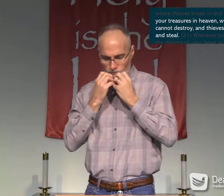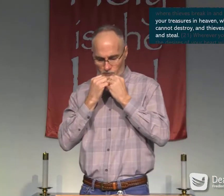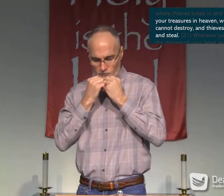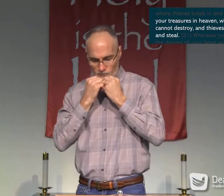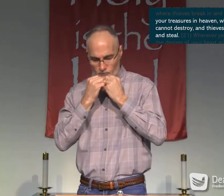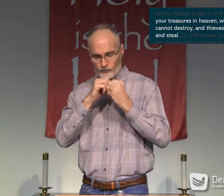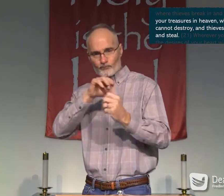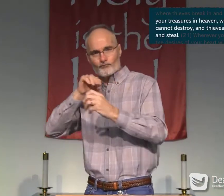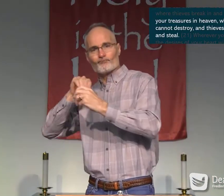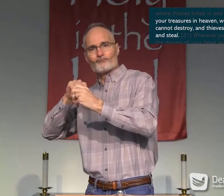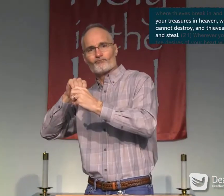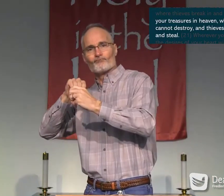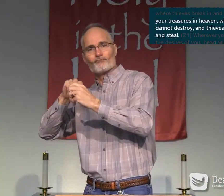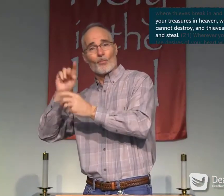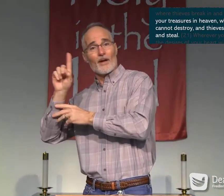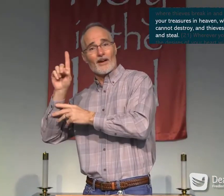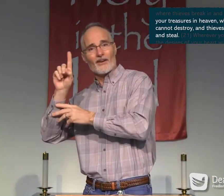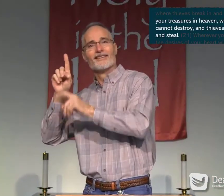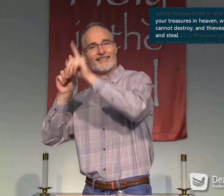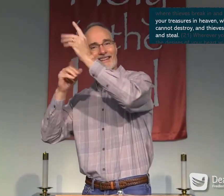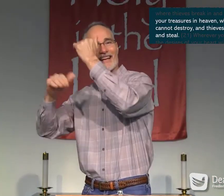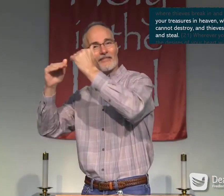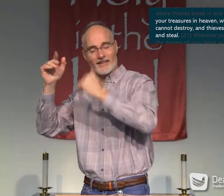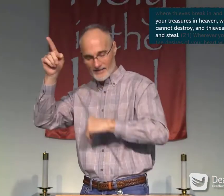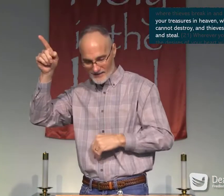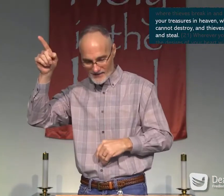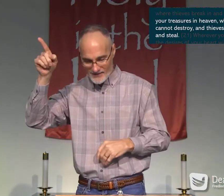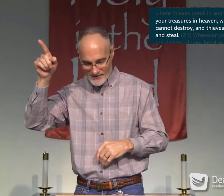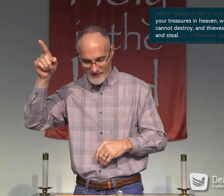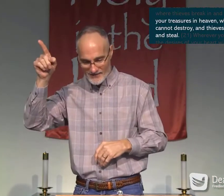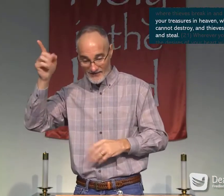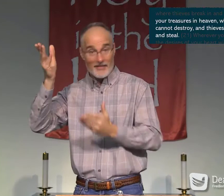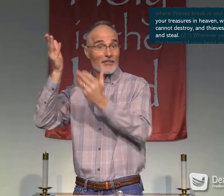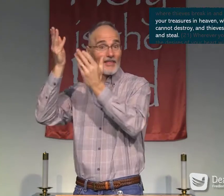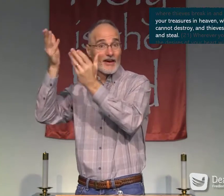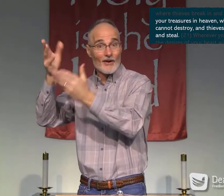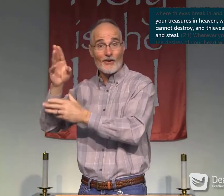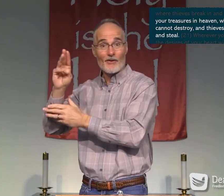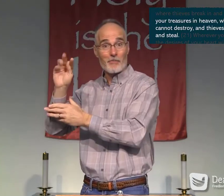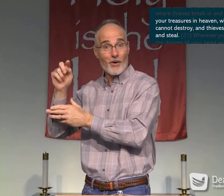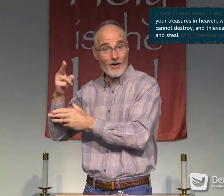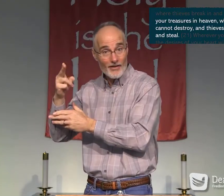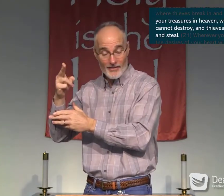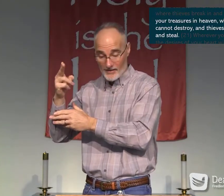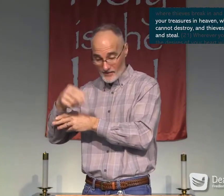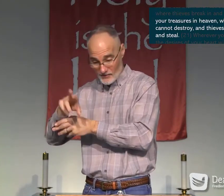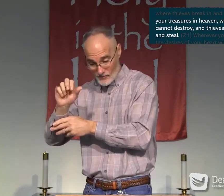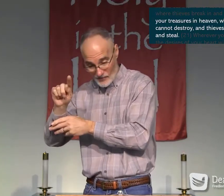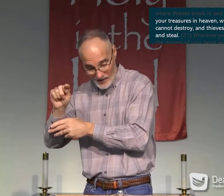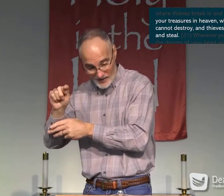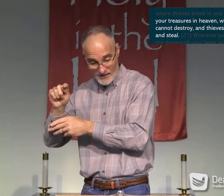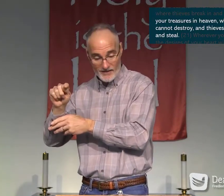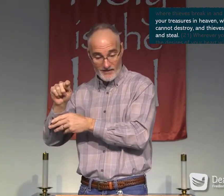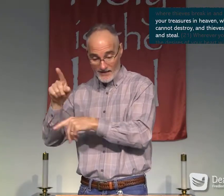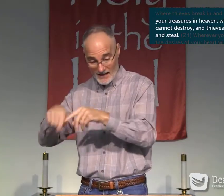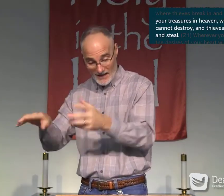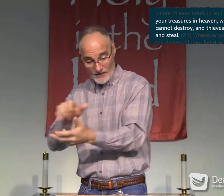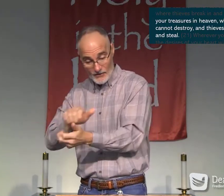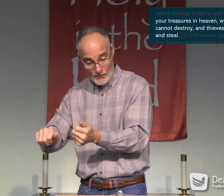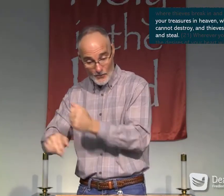Jesus said, instead, store your treasures in heaven, where moths and